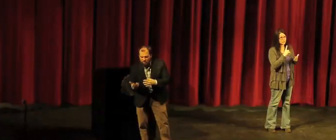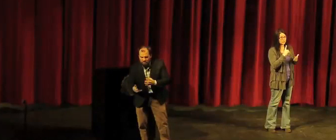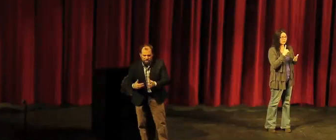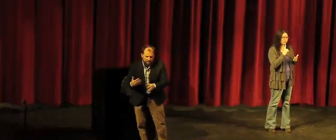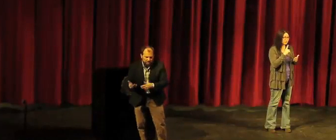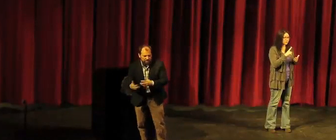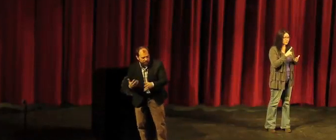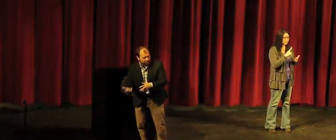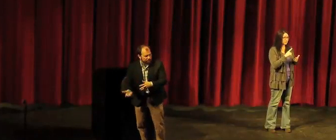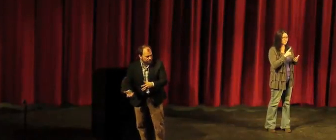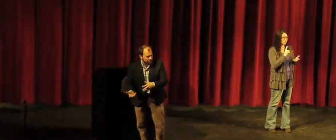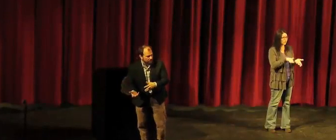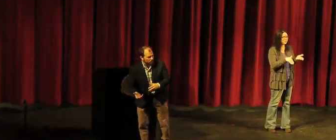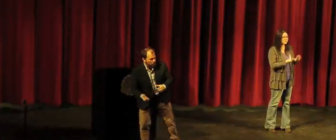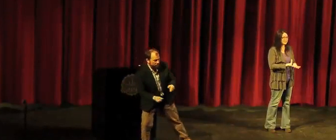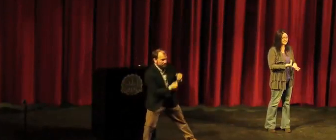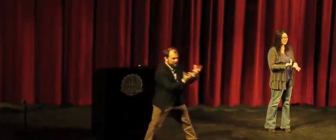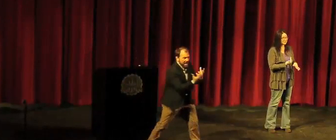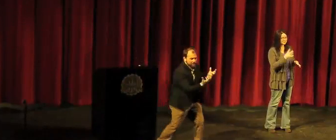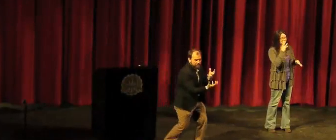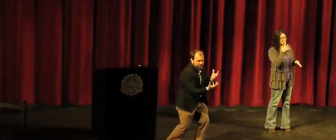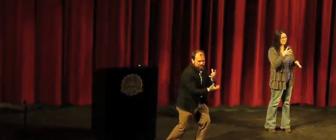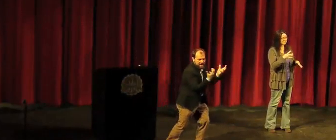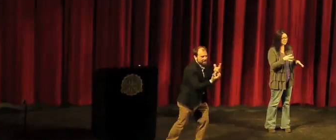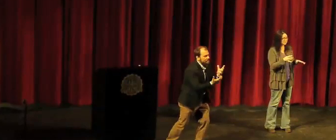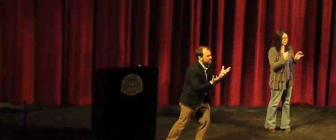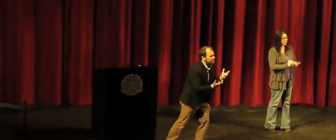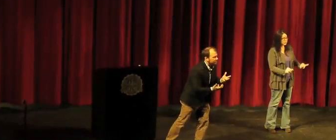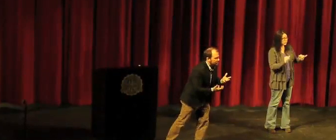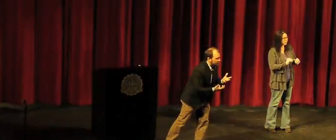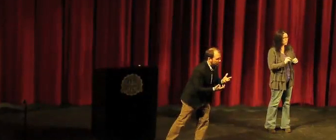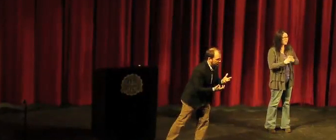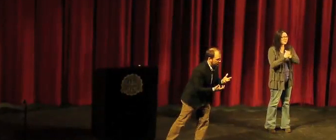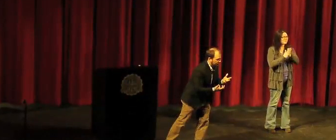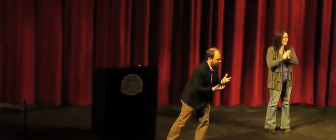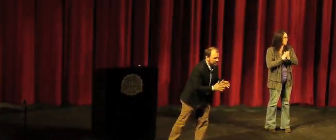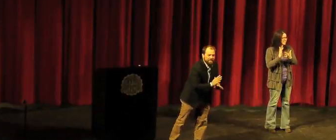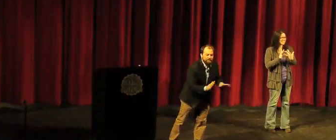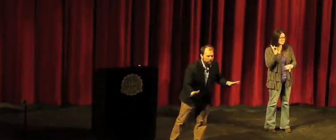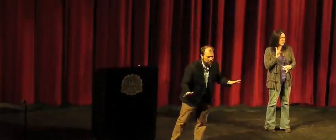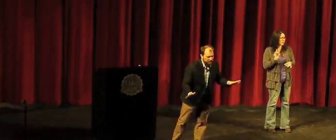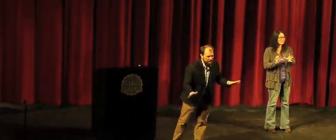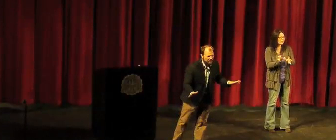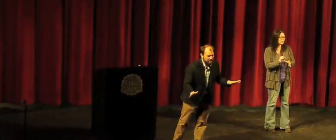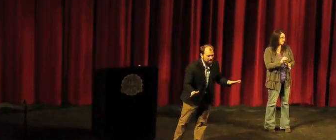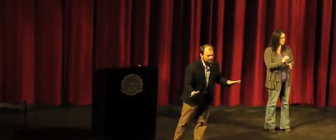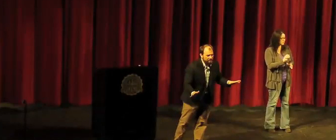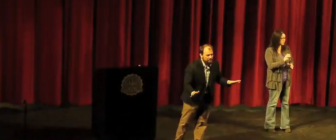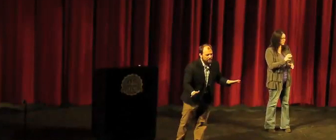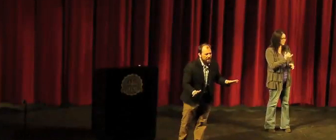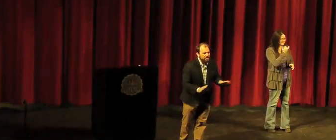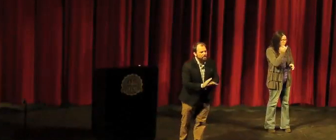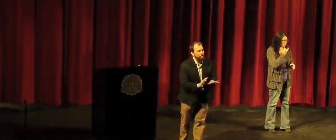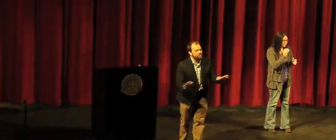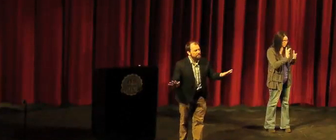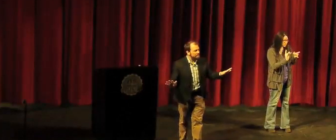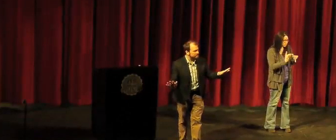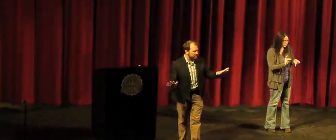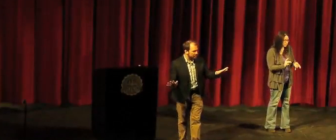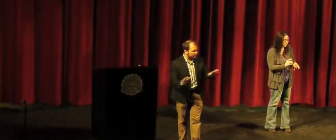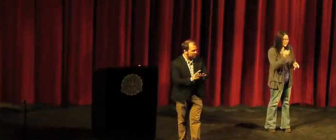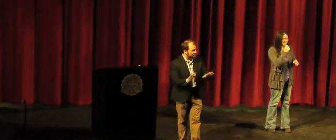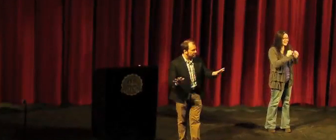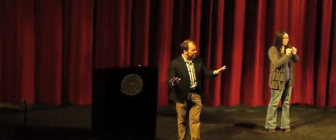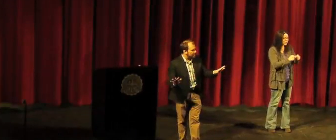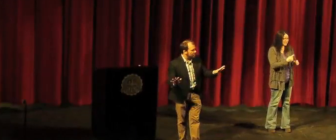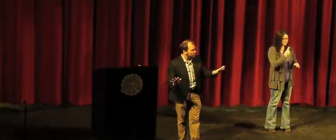dead orthodoxy of ritual or the vibrant dynamism of the Spirit. That's a false dichotomy. And as long as we keep